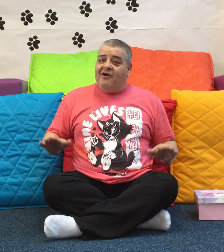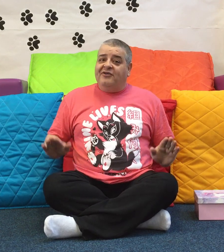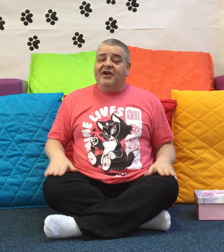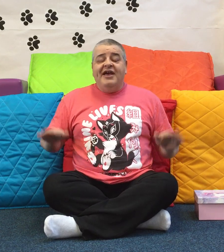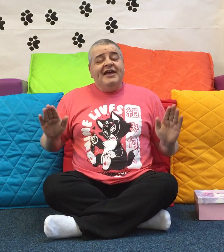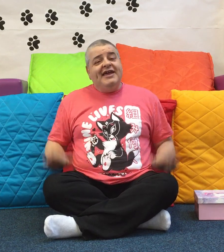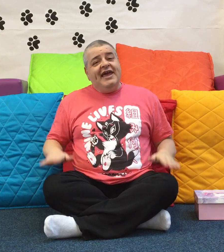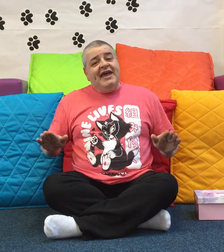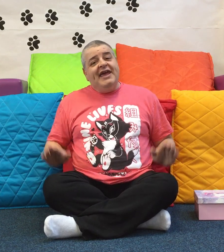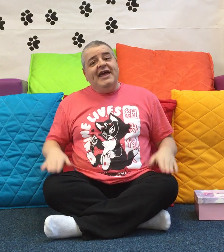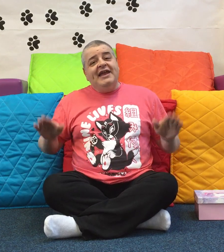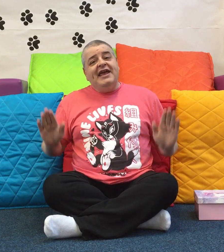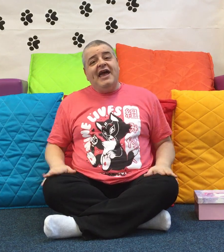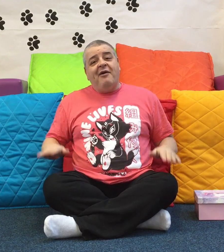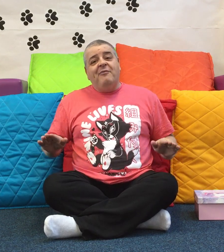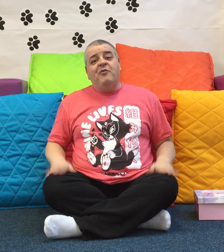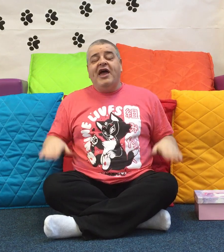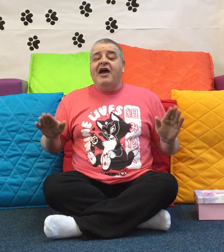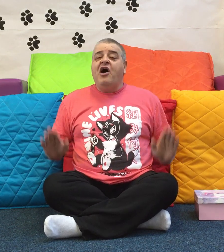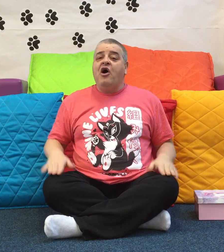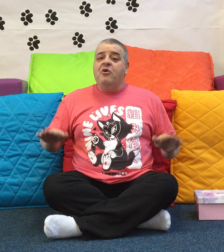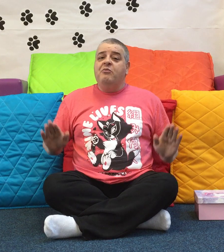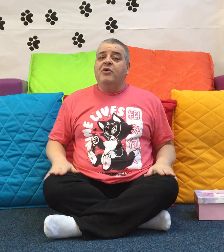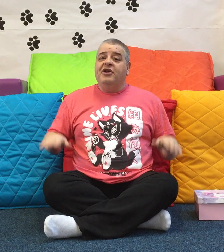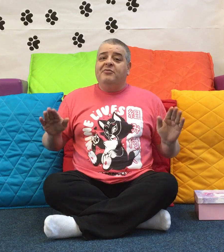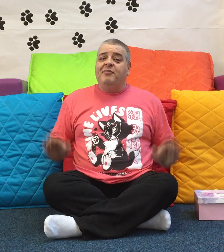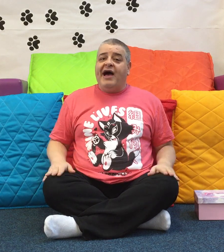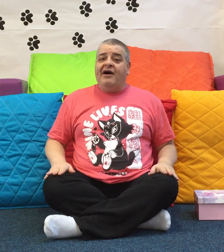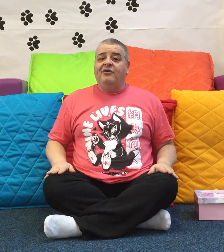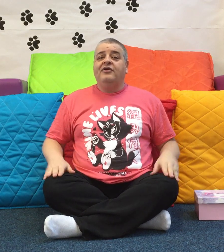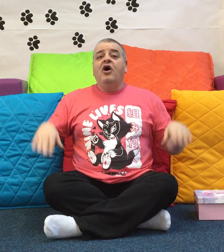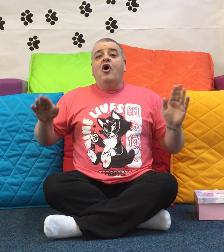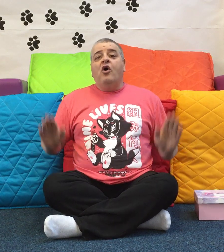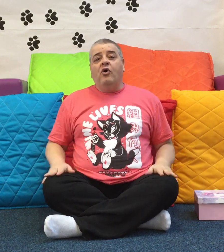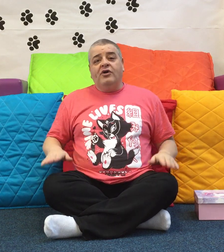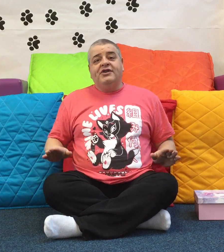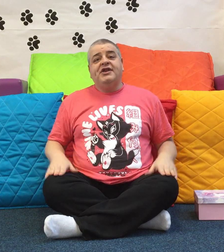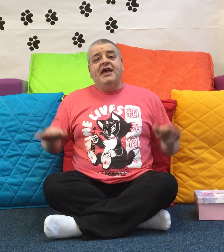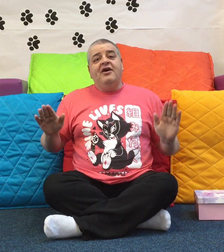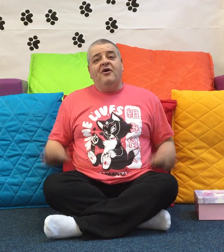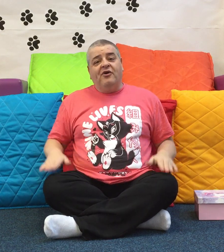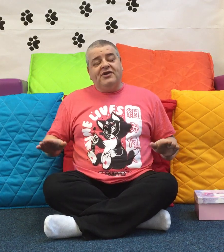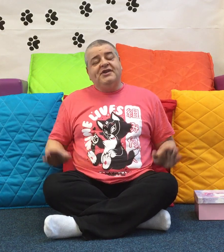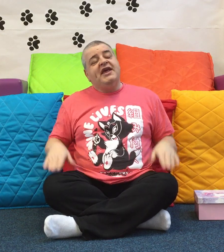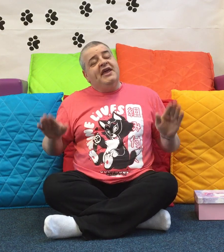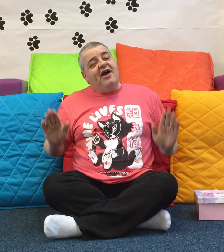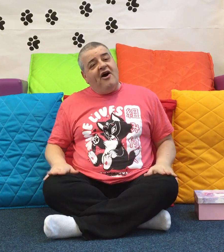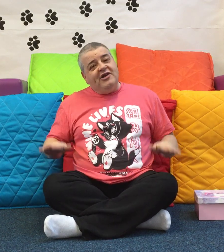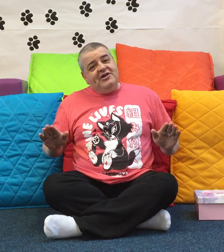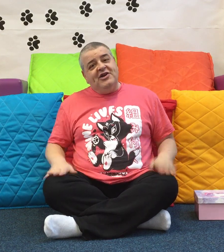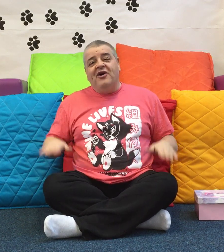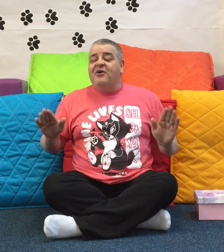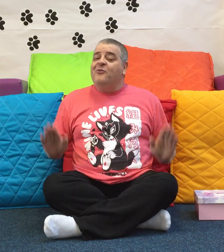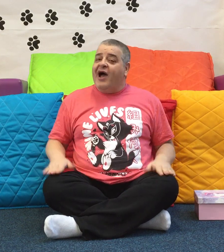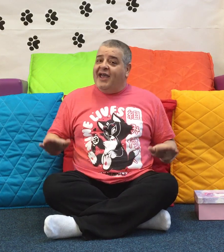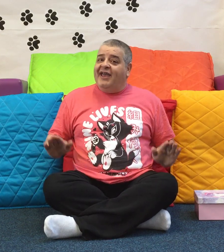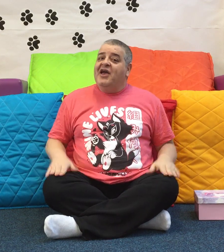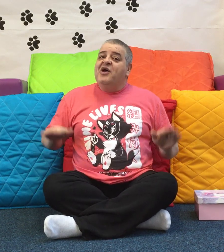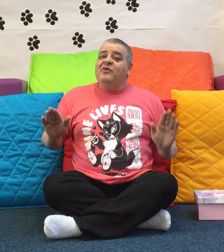round, giddy-up, we're homeward bound. Horsey, horsey, on your way, we've